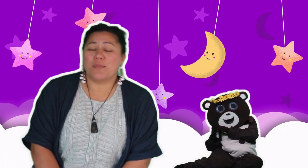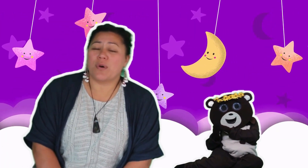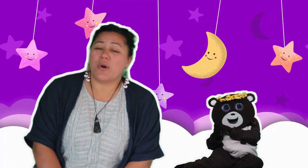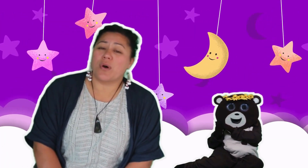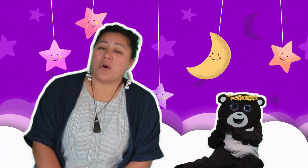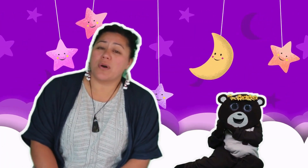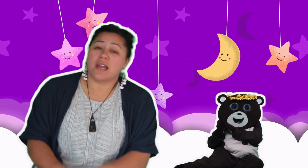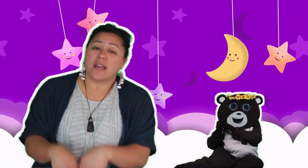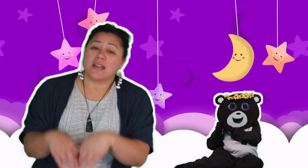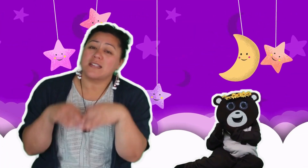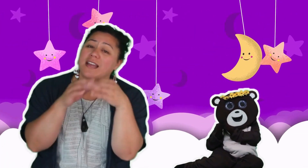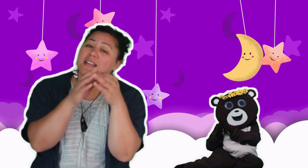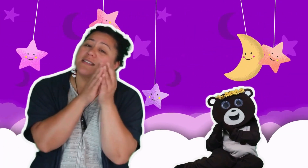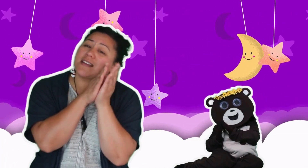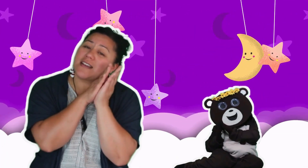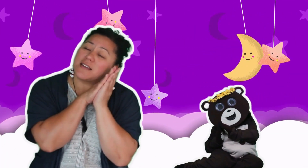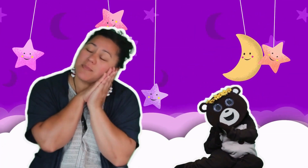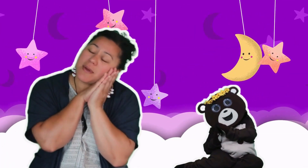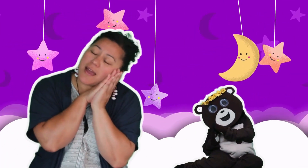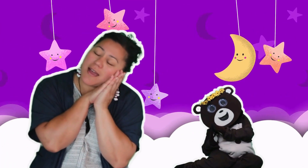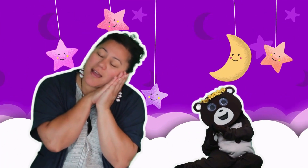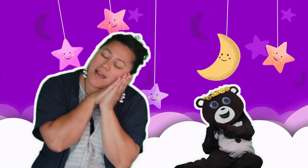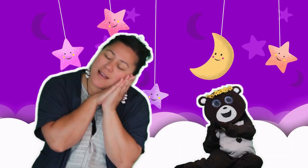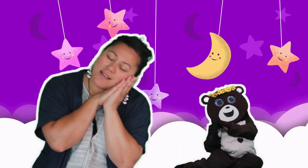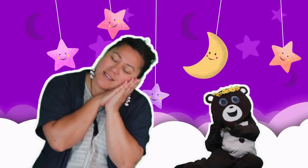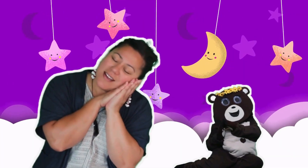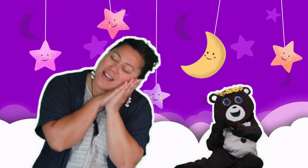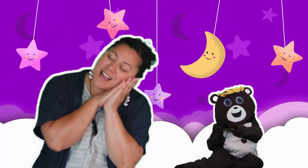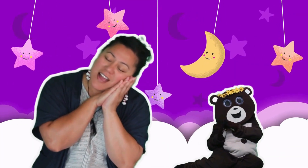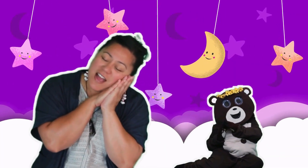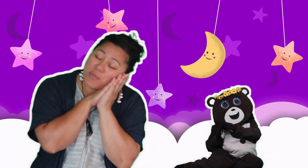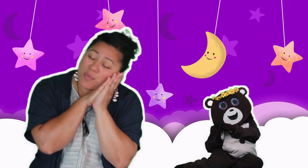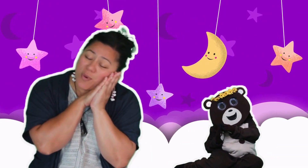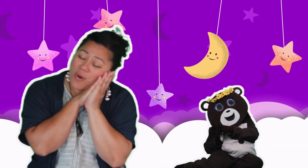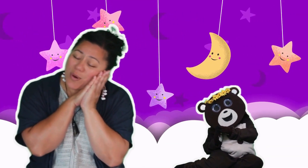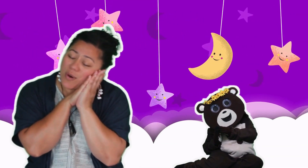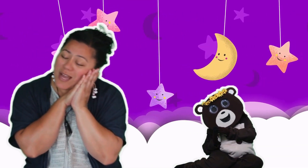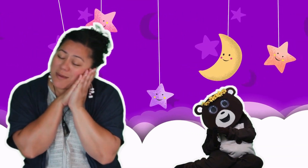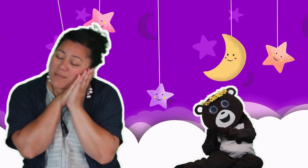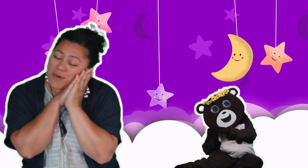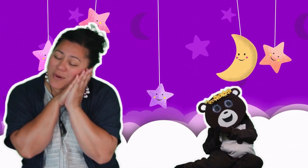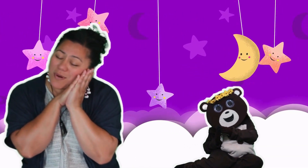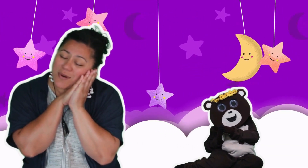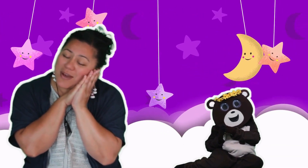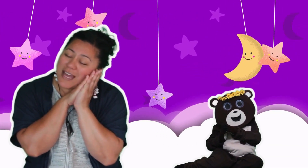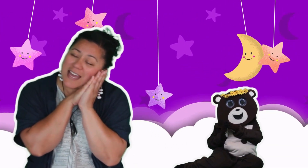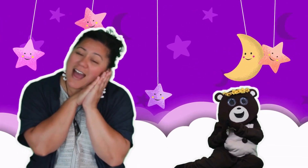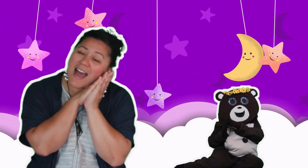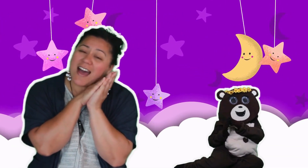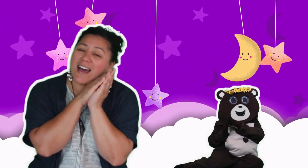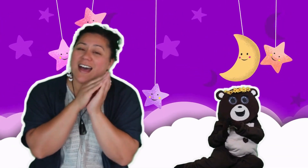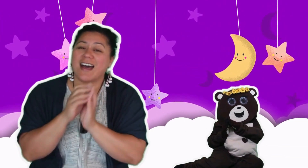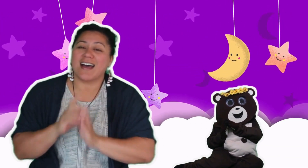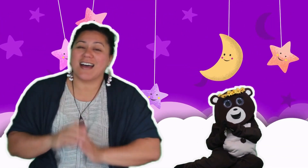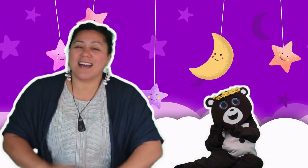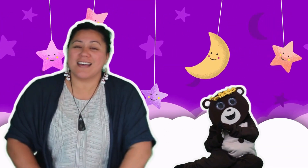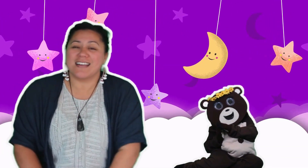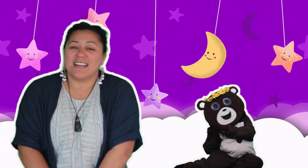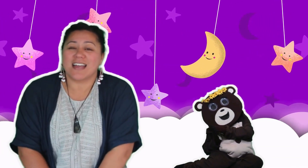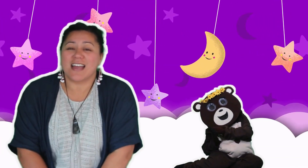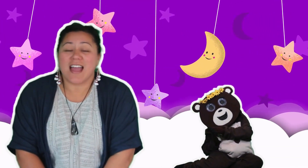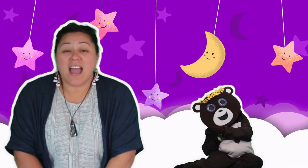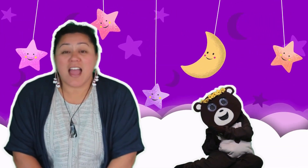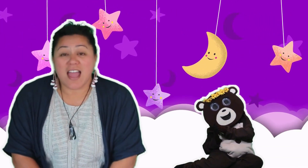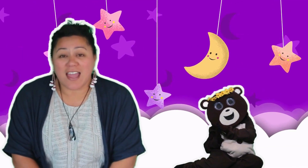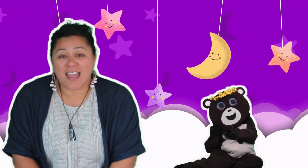E moe teti pea, moe moe